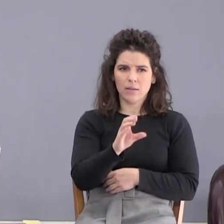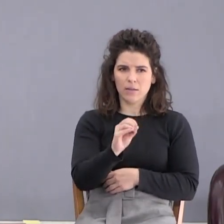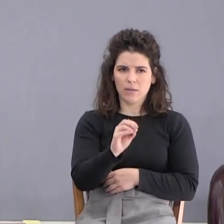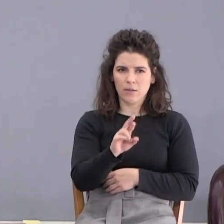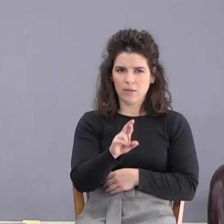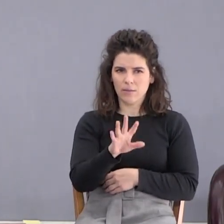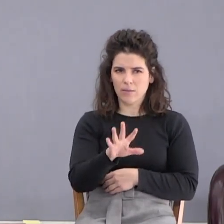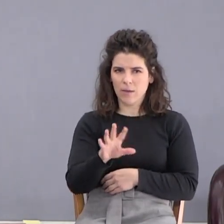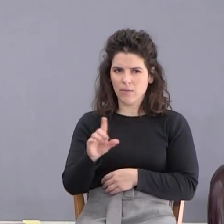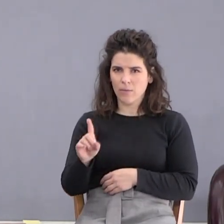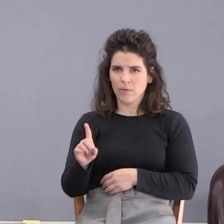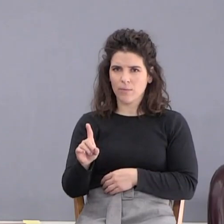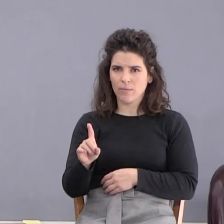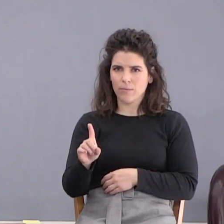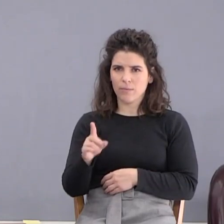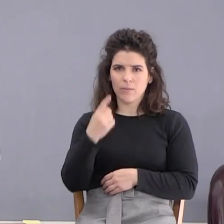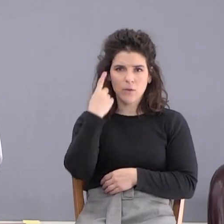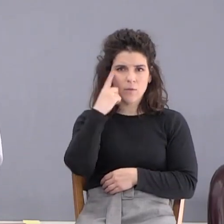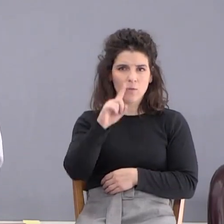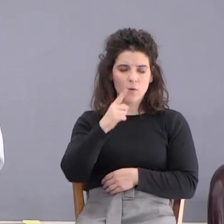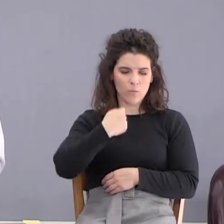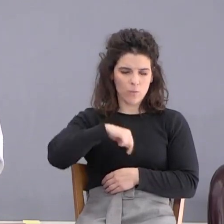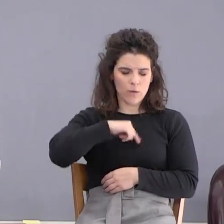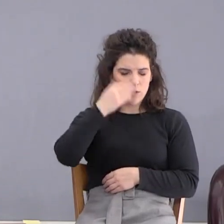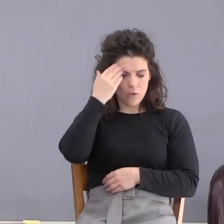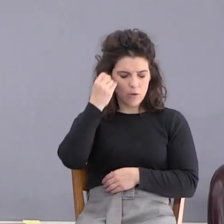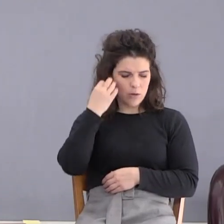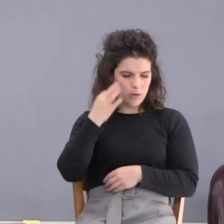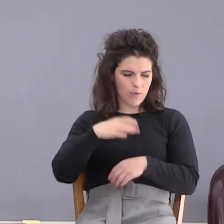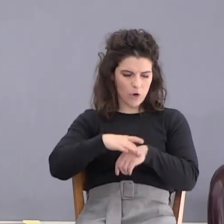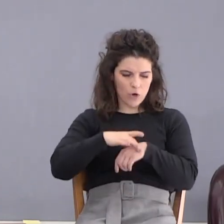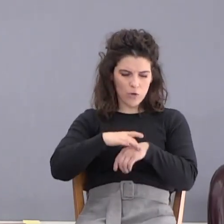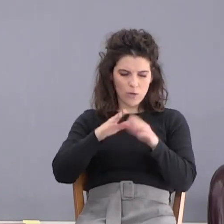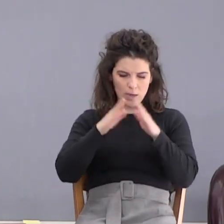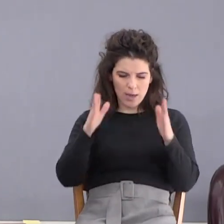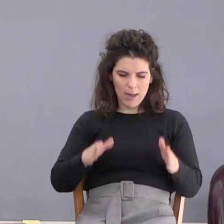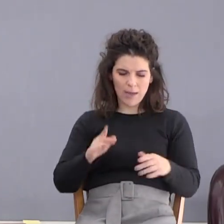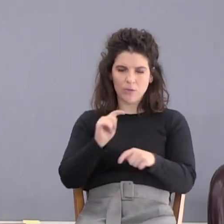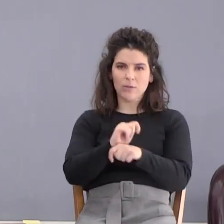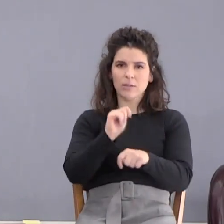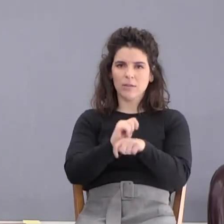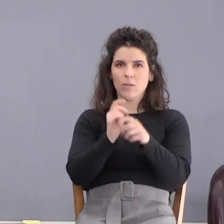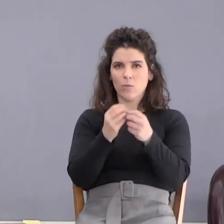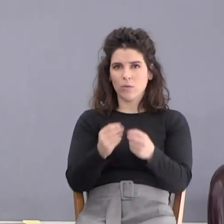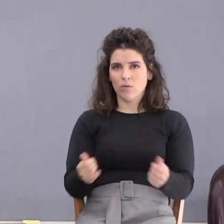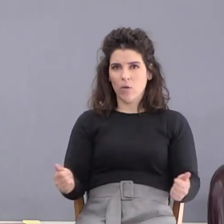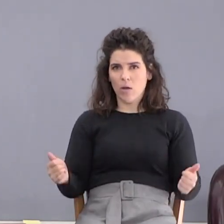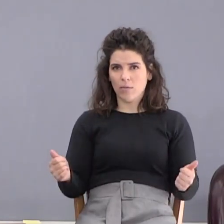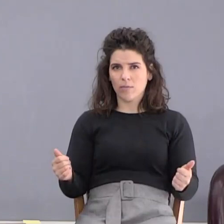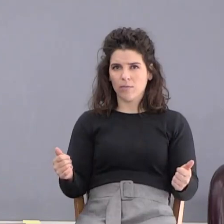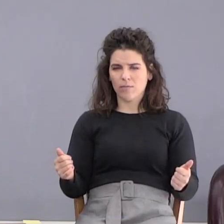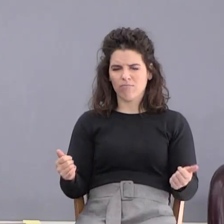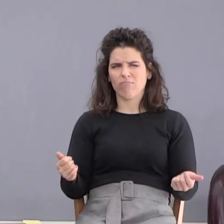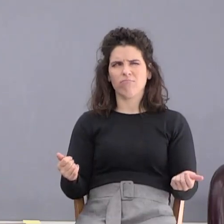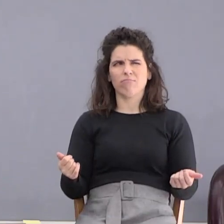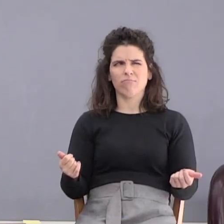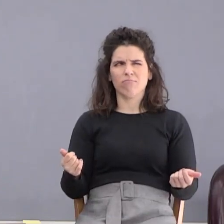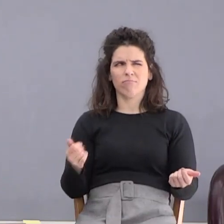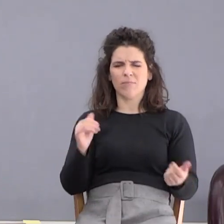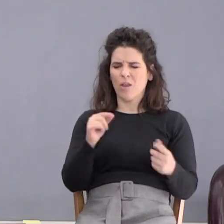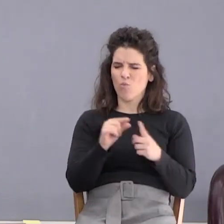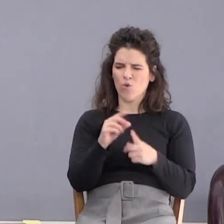1, "For we know that if our earthly house of this tabernacle were dissolved..." Now you think about that